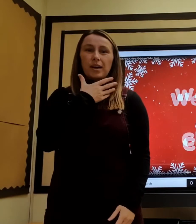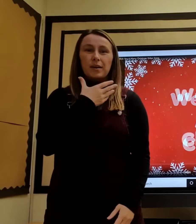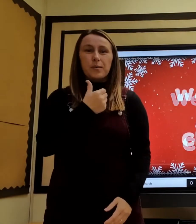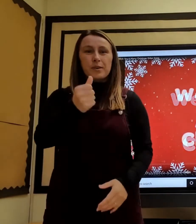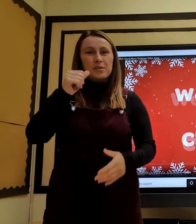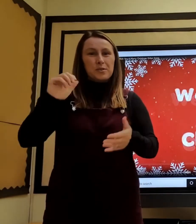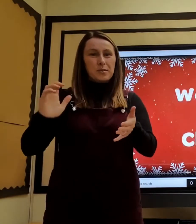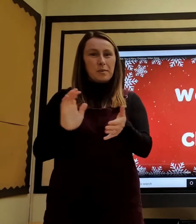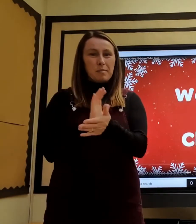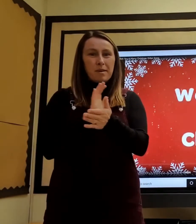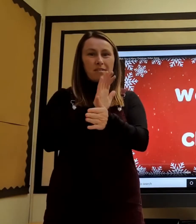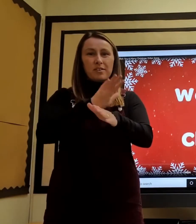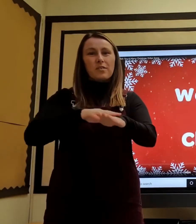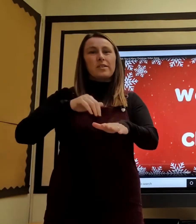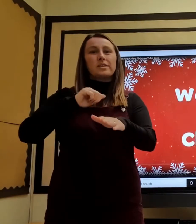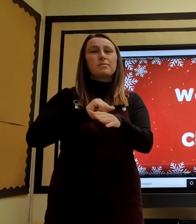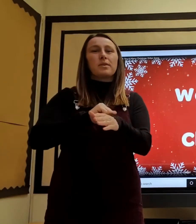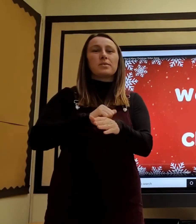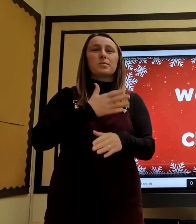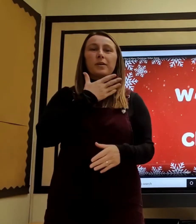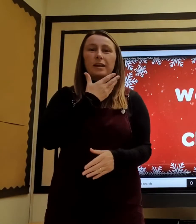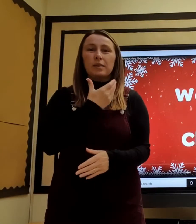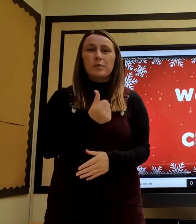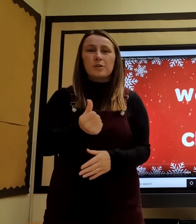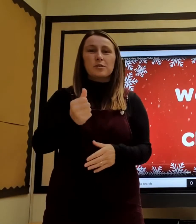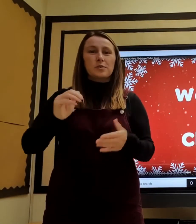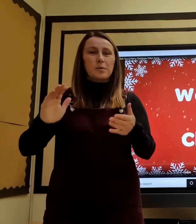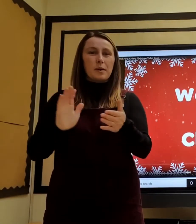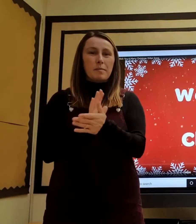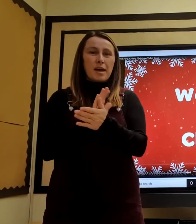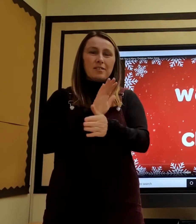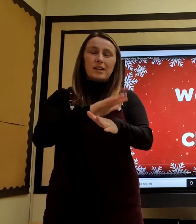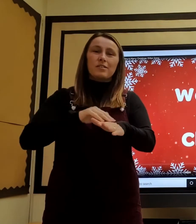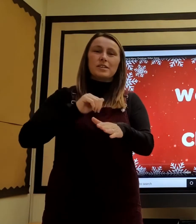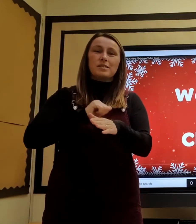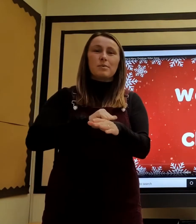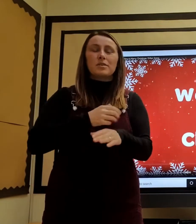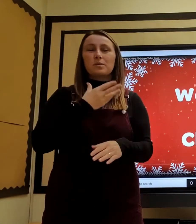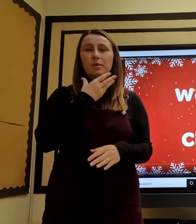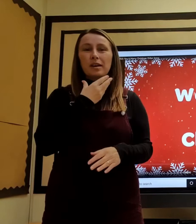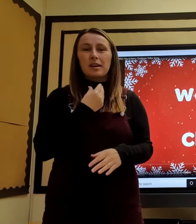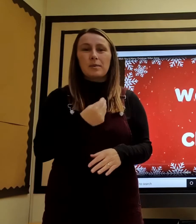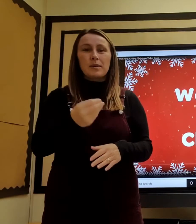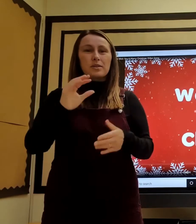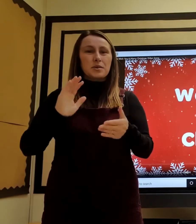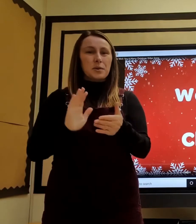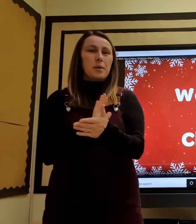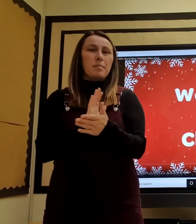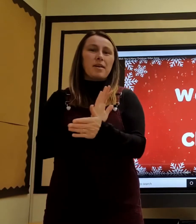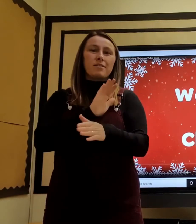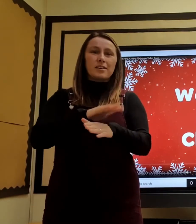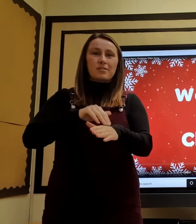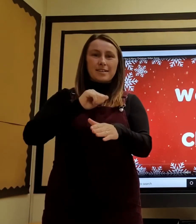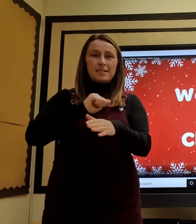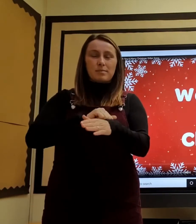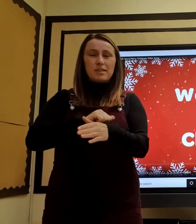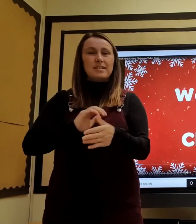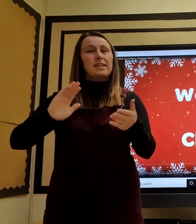We wish you a Merry Christmas. We wish you a Merry Christmas. We wish you a Merry Christmas and